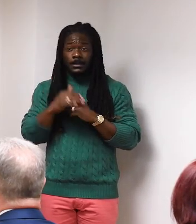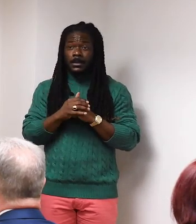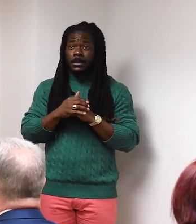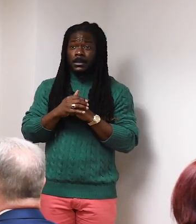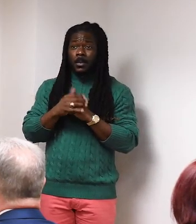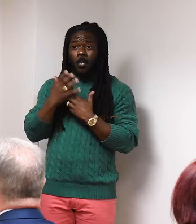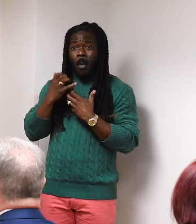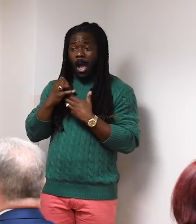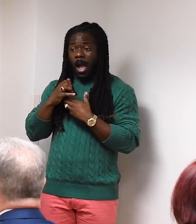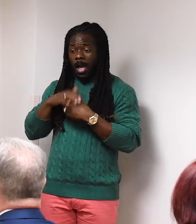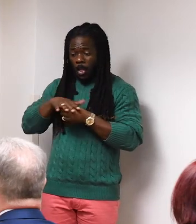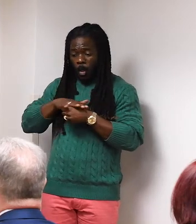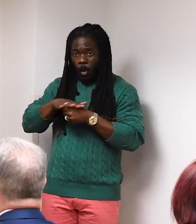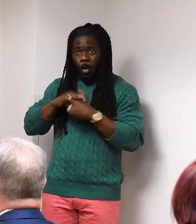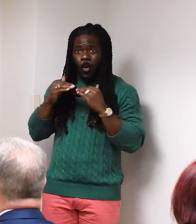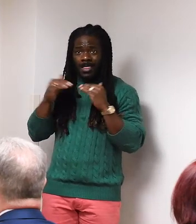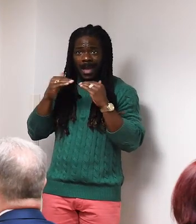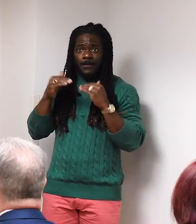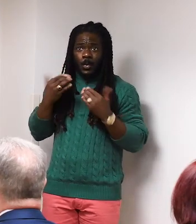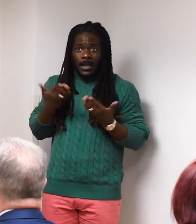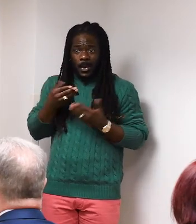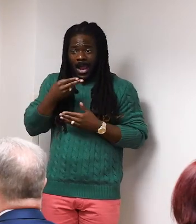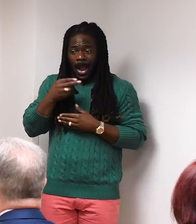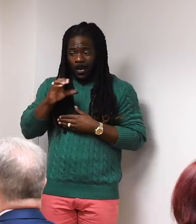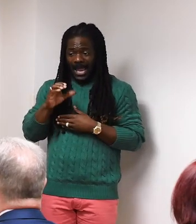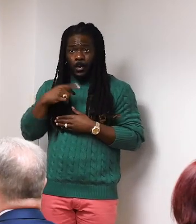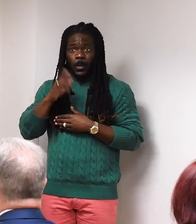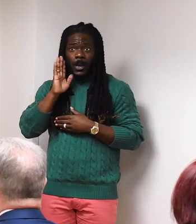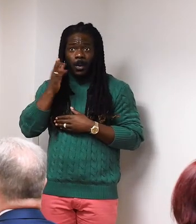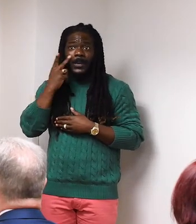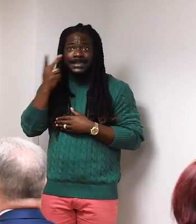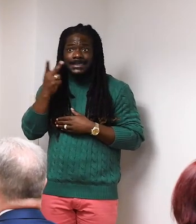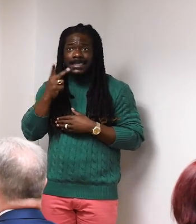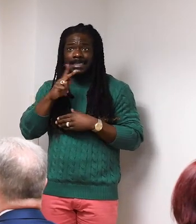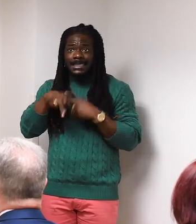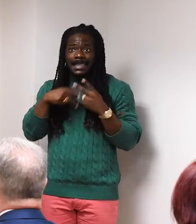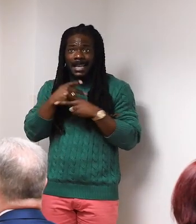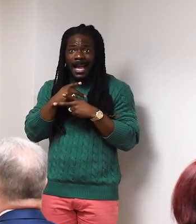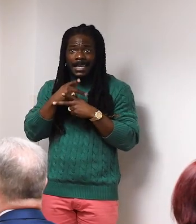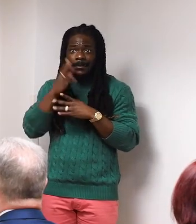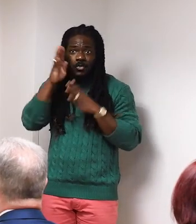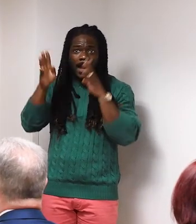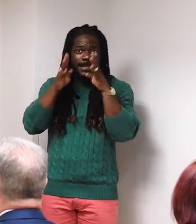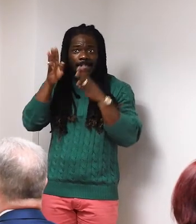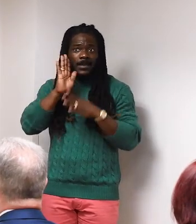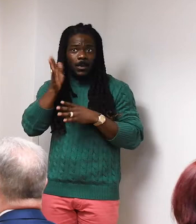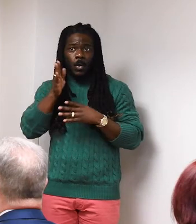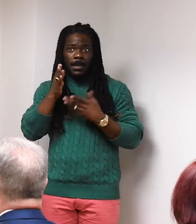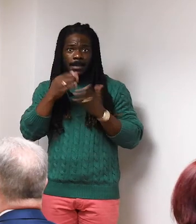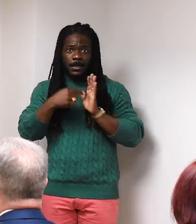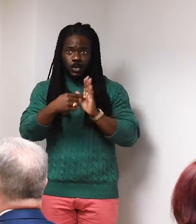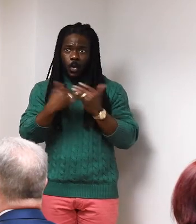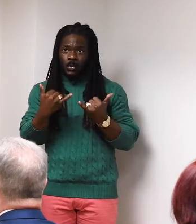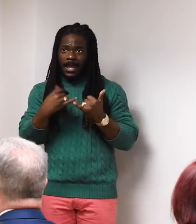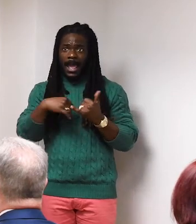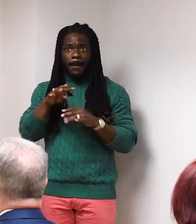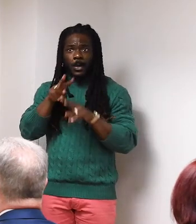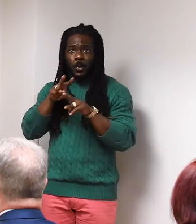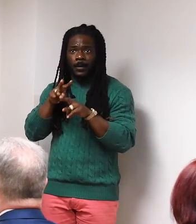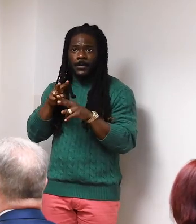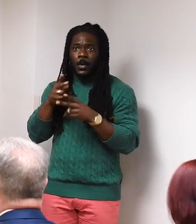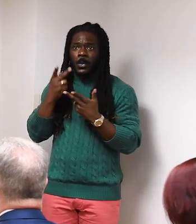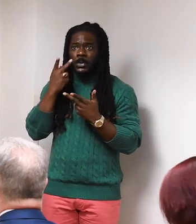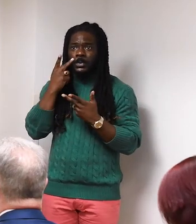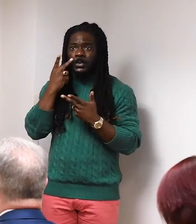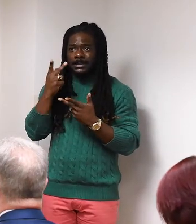at the local level, like here in Howard County, we will see the kind of creativity that's being demonstrated here today, and I'm very much looking forward